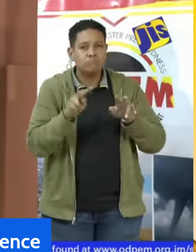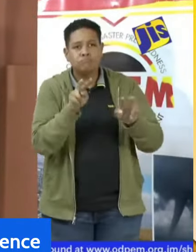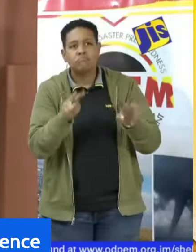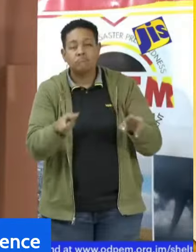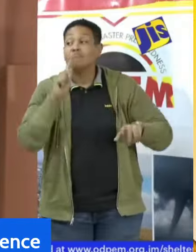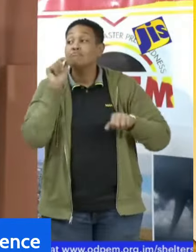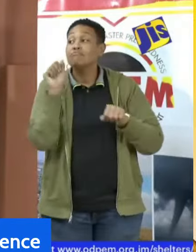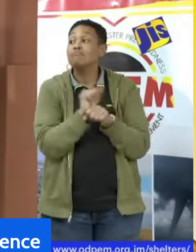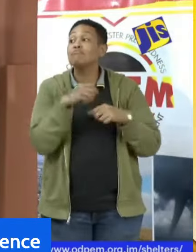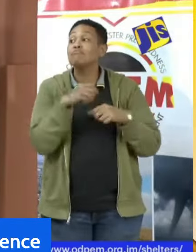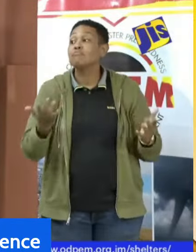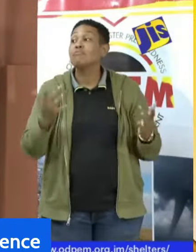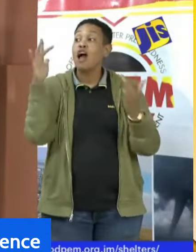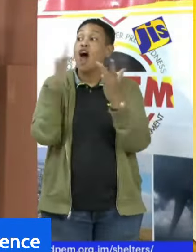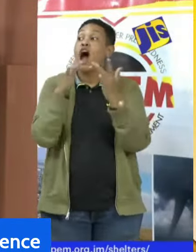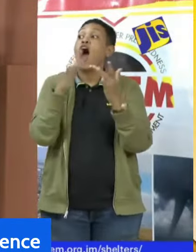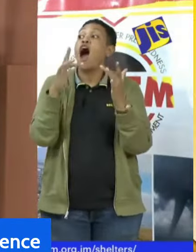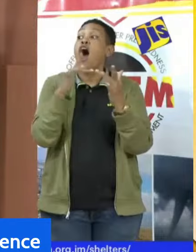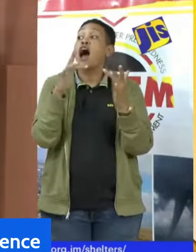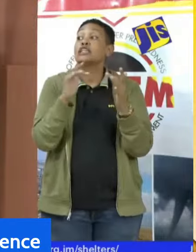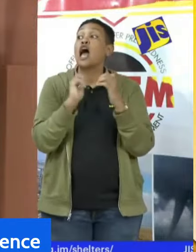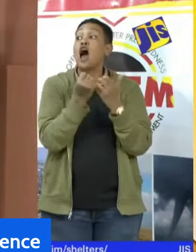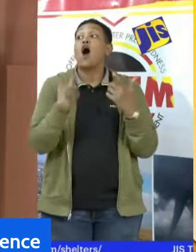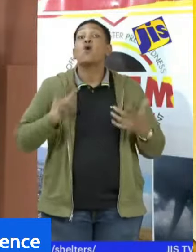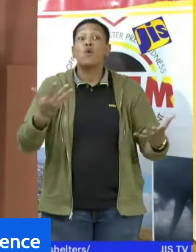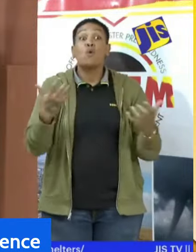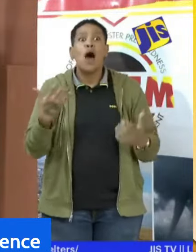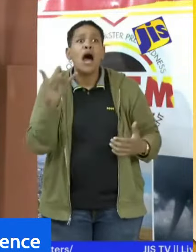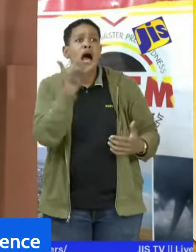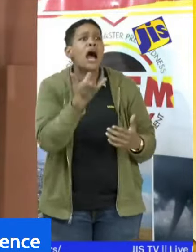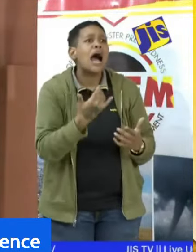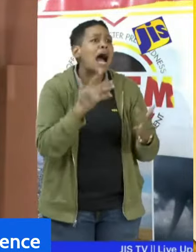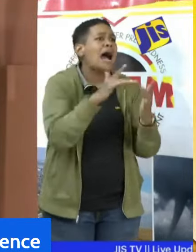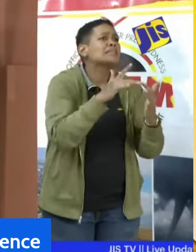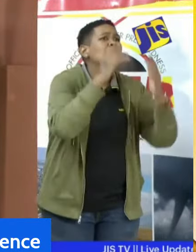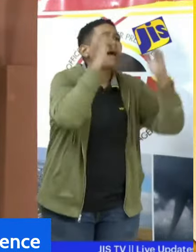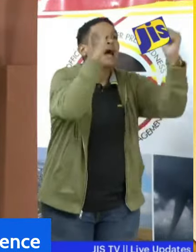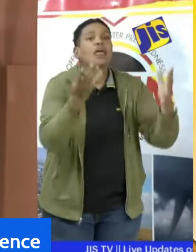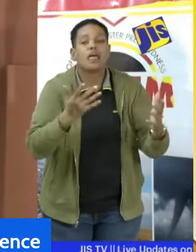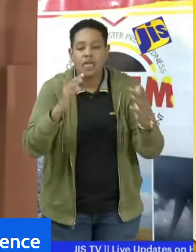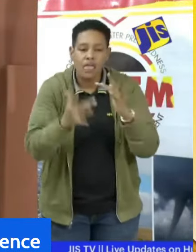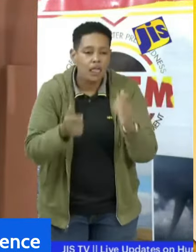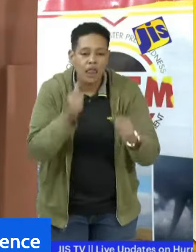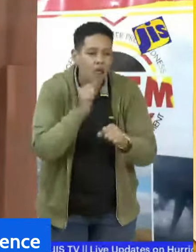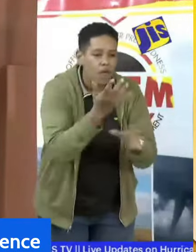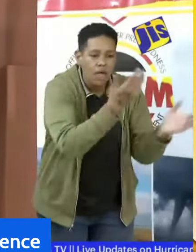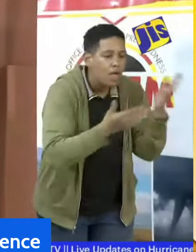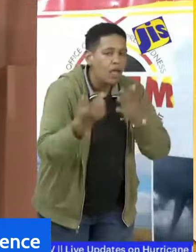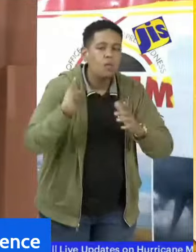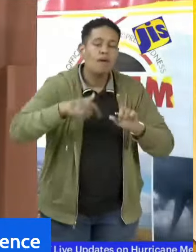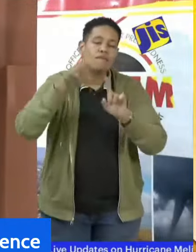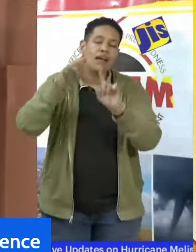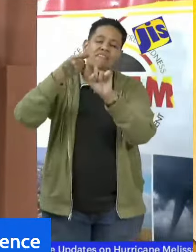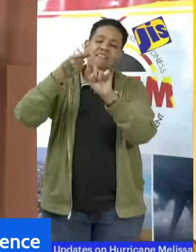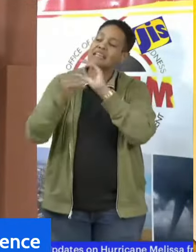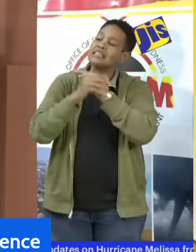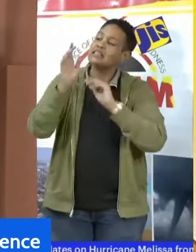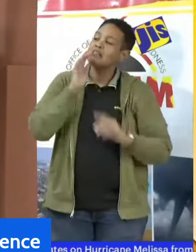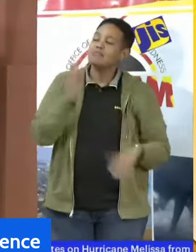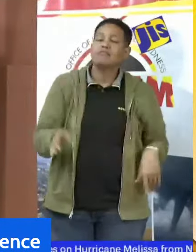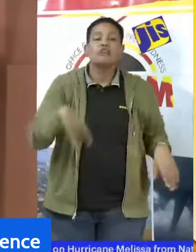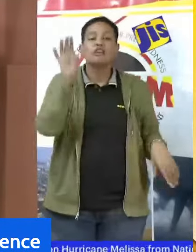in making contact in the way that we would want the contact to be made. We have a very effective